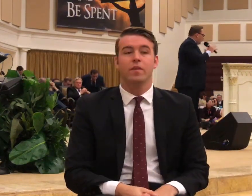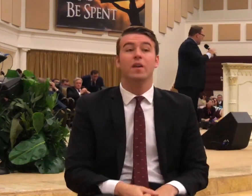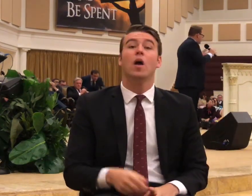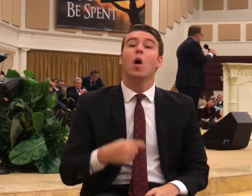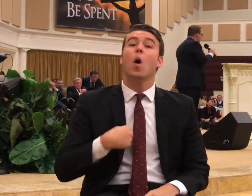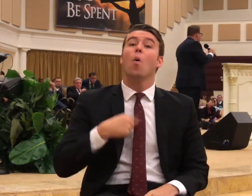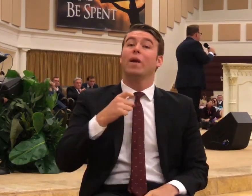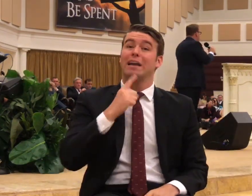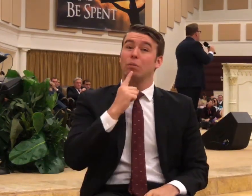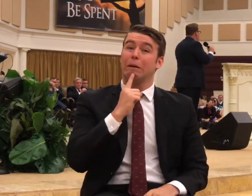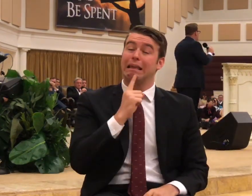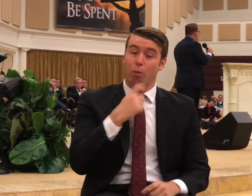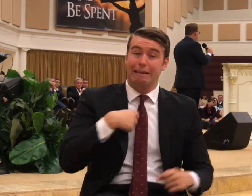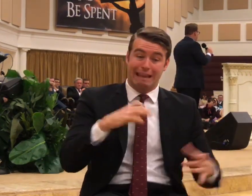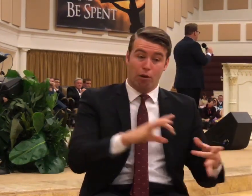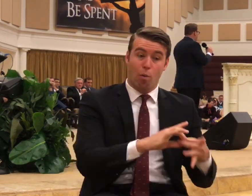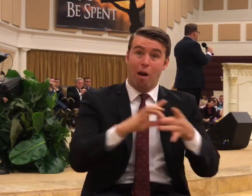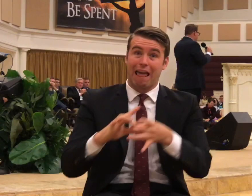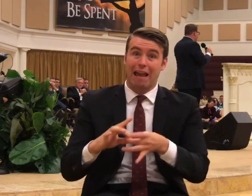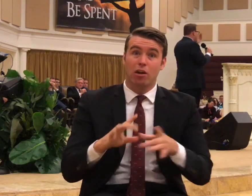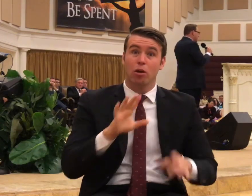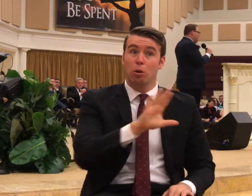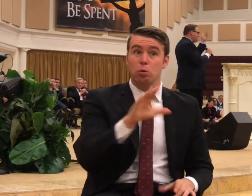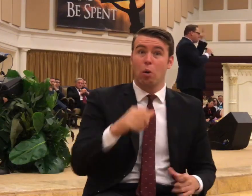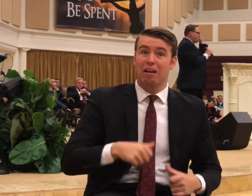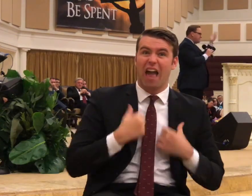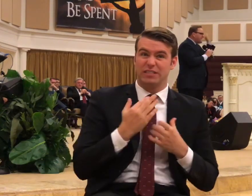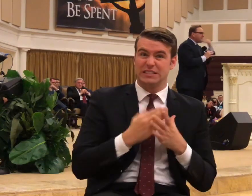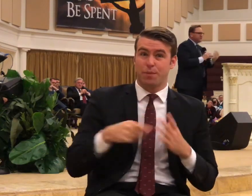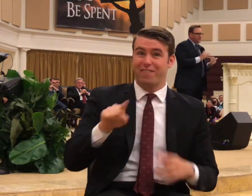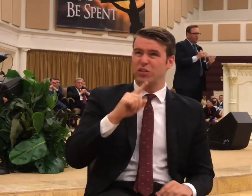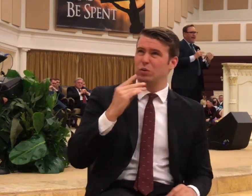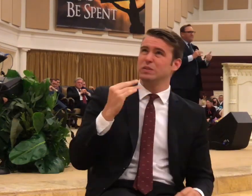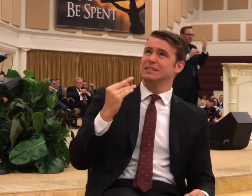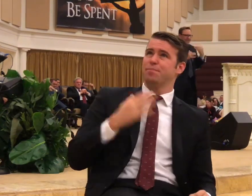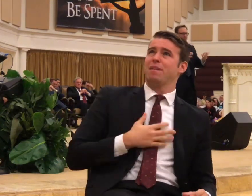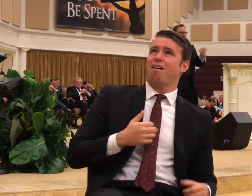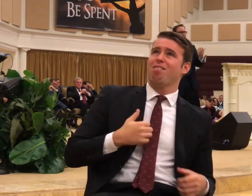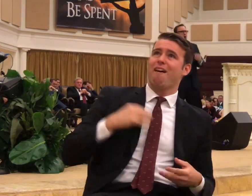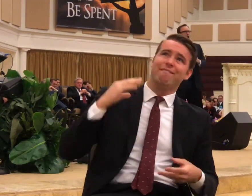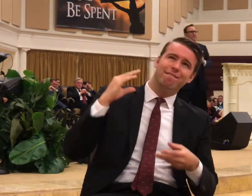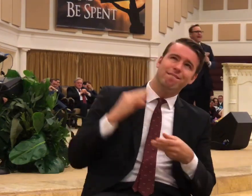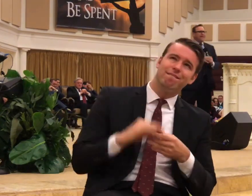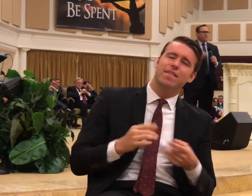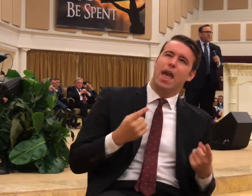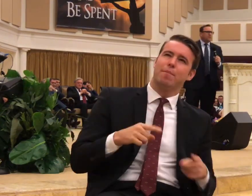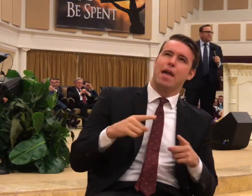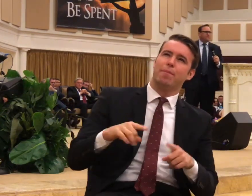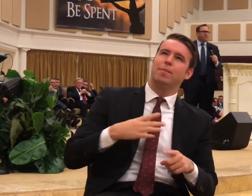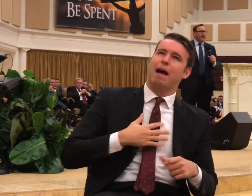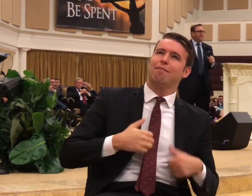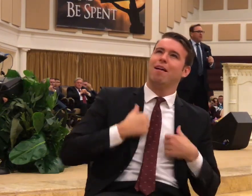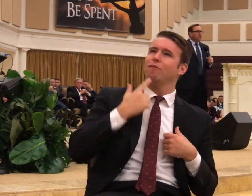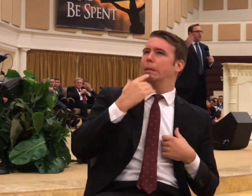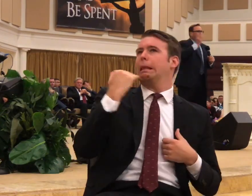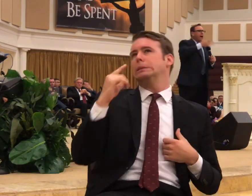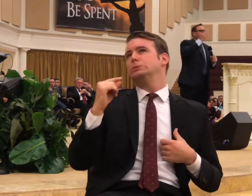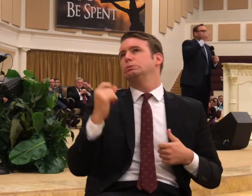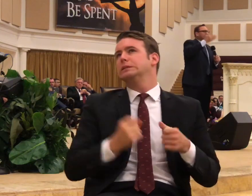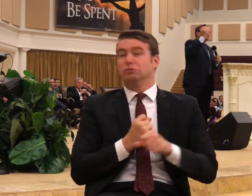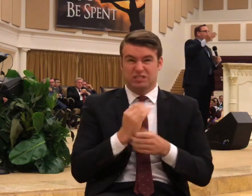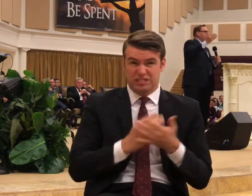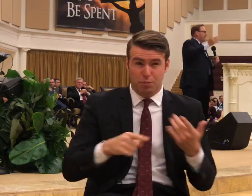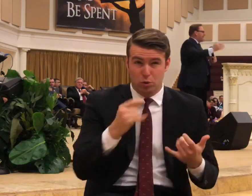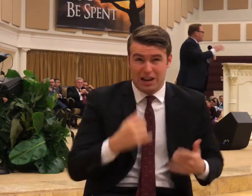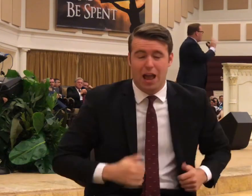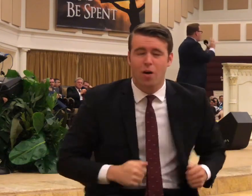Actually correlate. You can take your life, and some of you are thinking of events in your life or incidents over the last 20 years of your life, and you